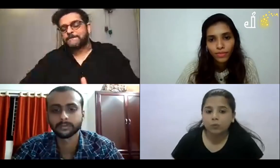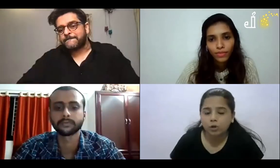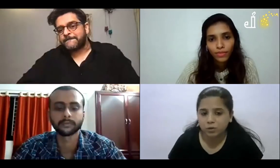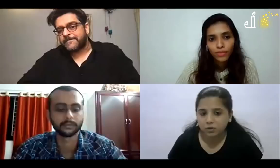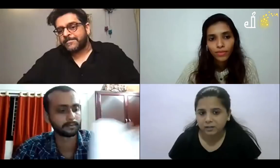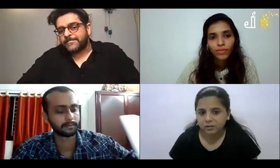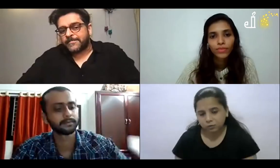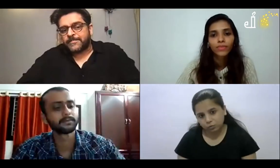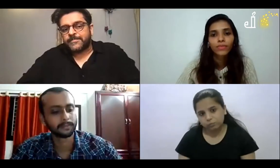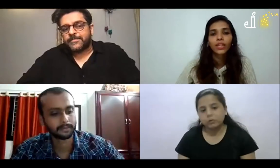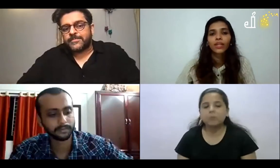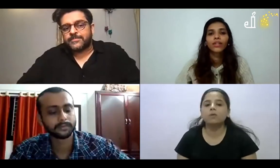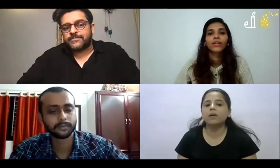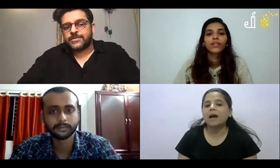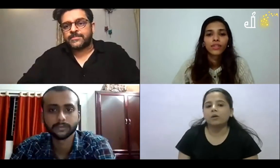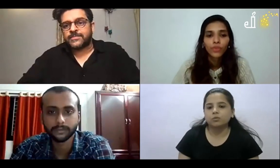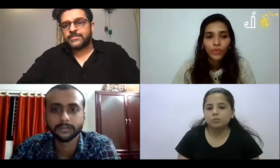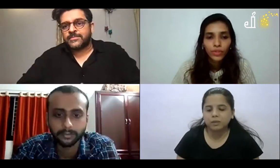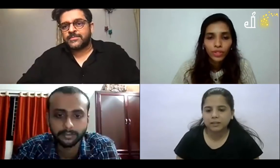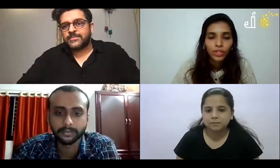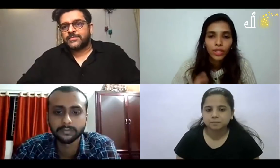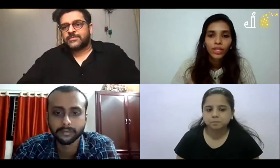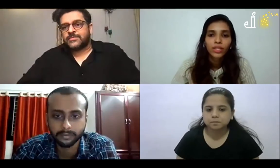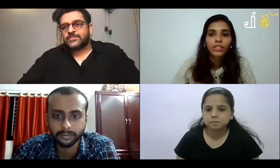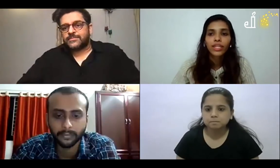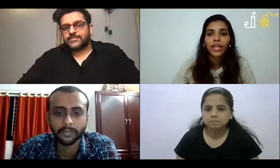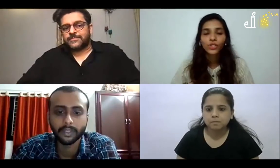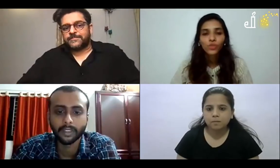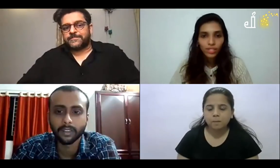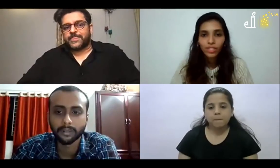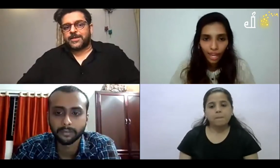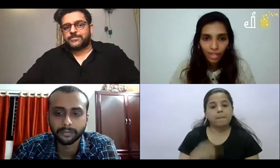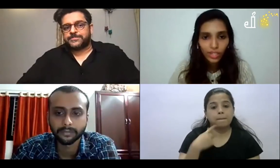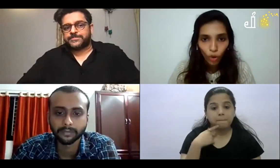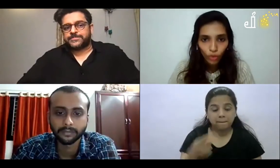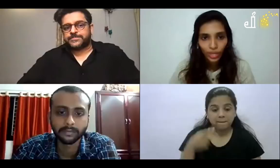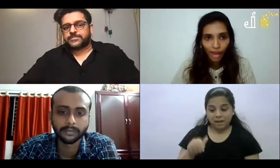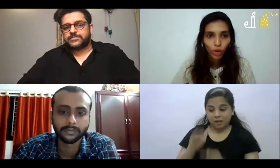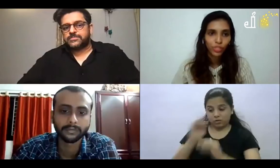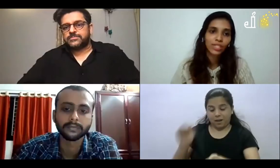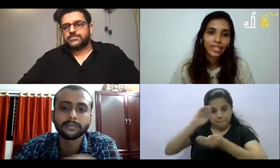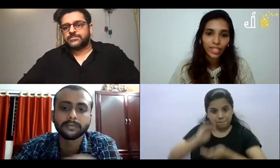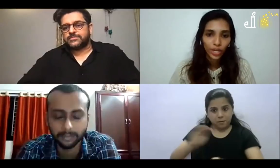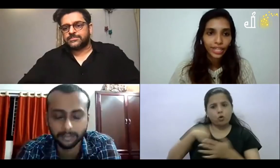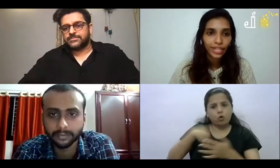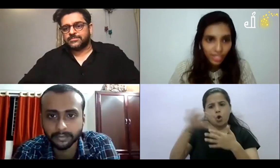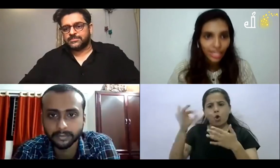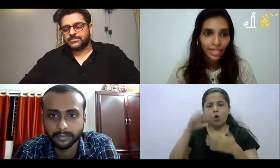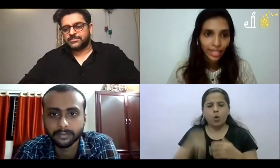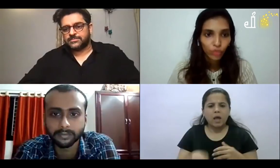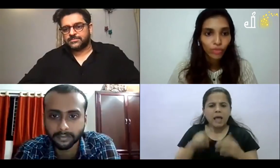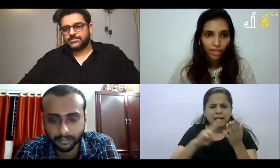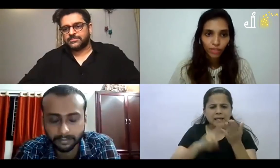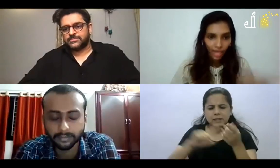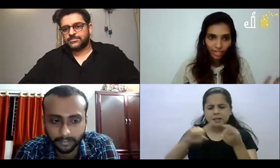sign language option, right? So you can provide that option too, correct? See, as soon as the child is born, we have options like neonatal